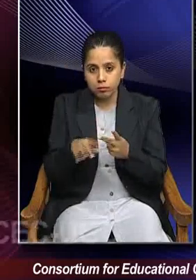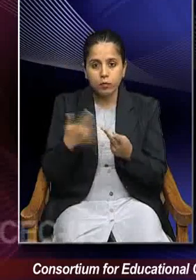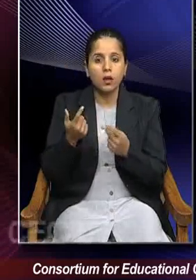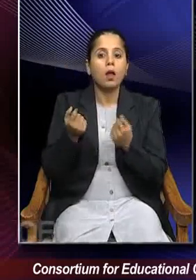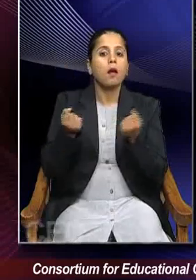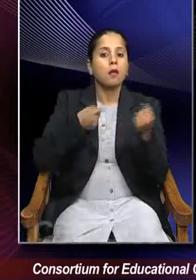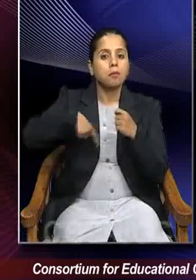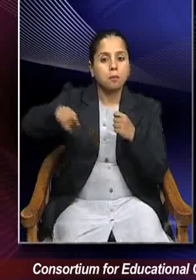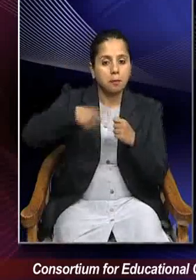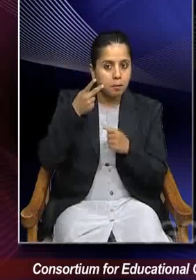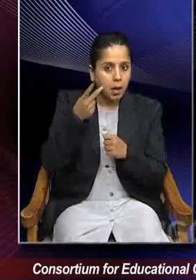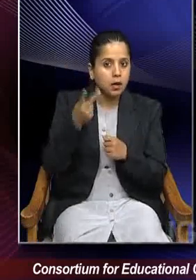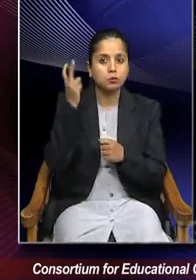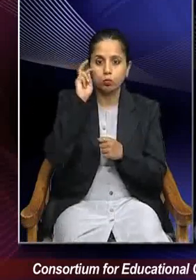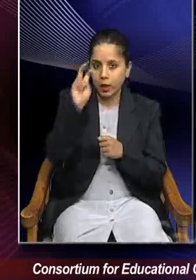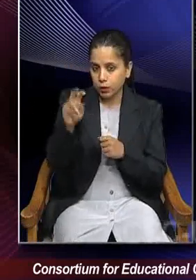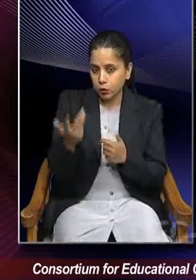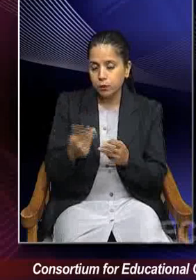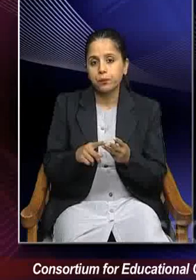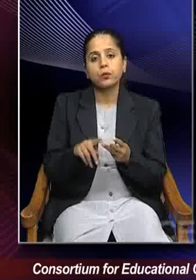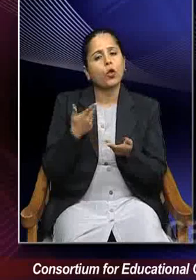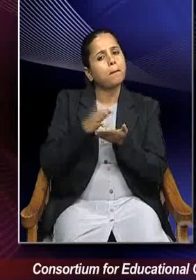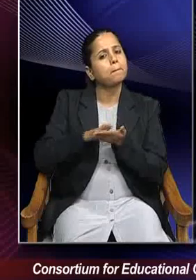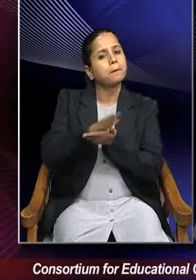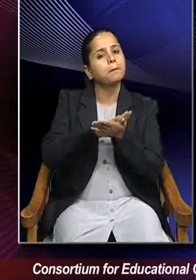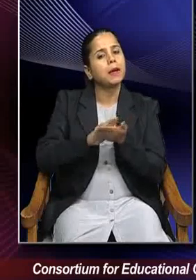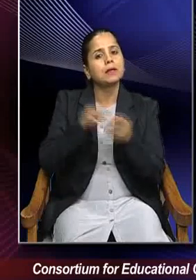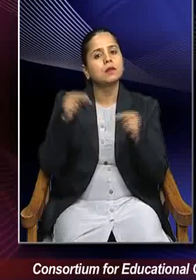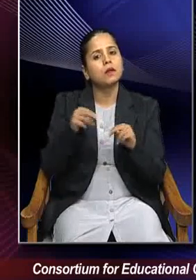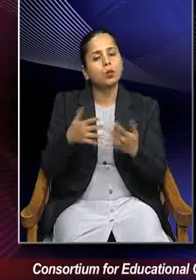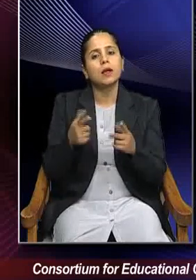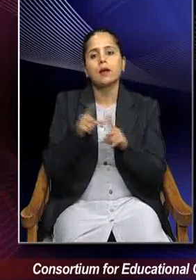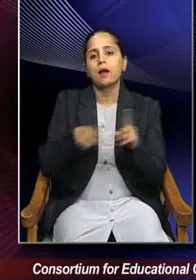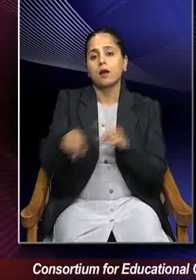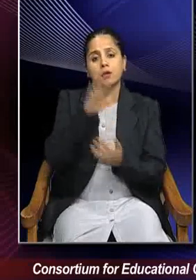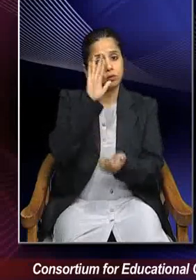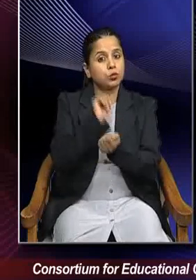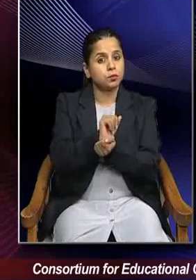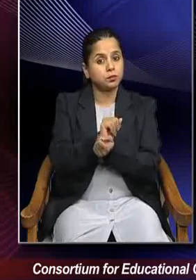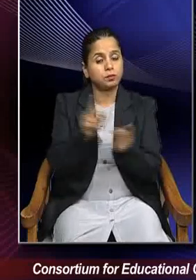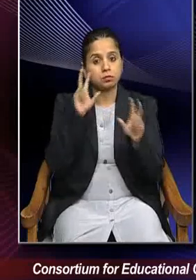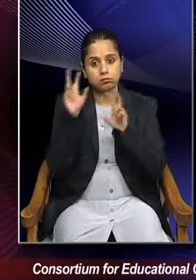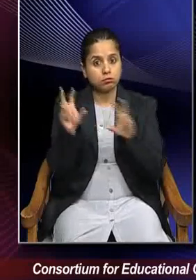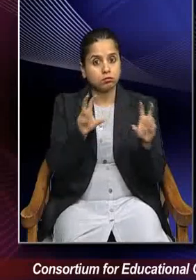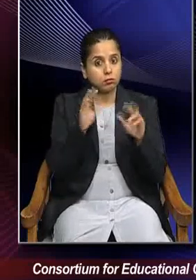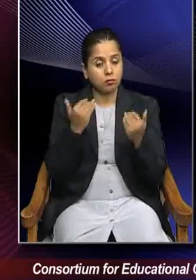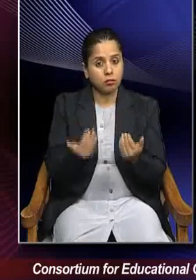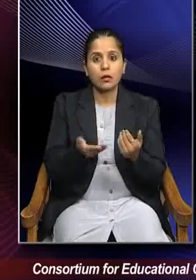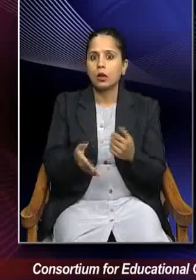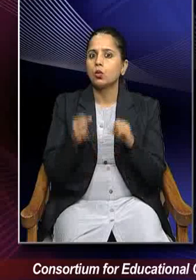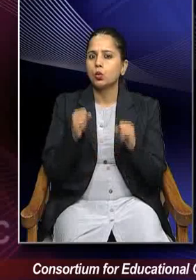transportation networks, or if the basic requirements of daily living. Even the policing in this city becomes a